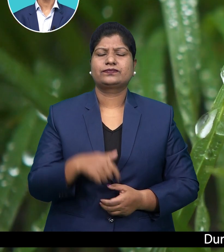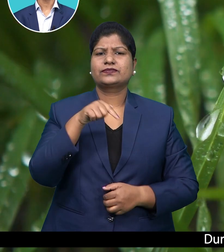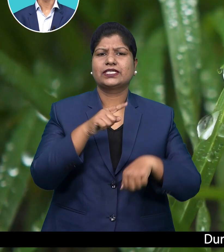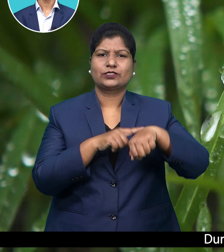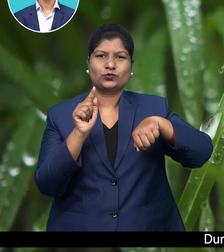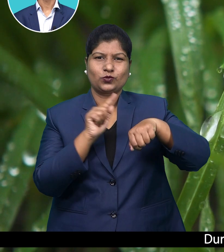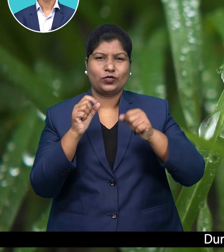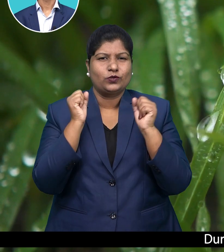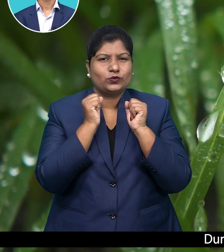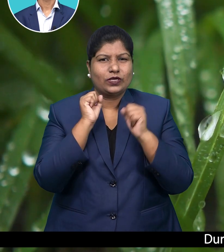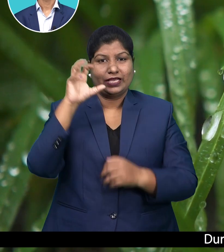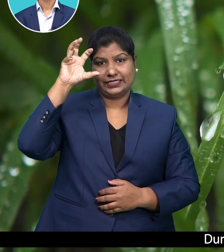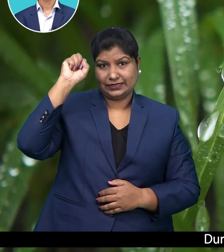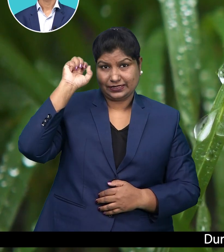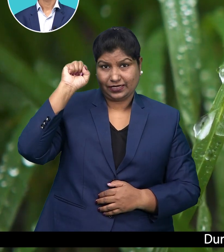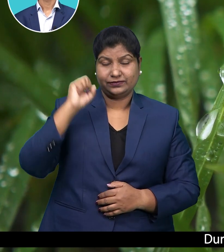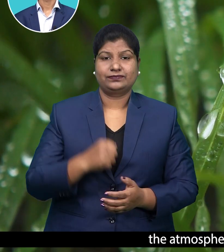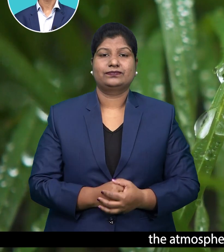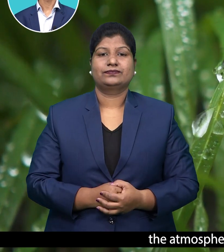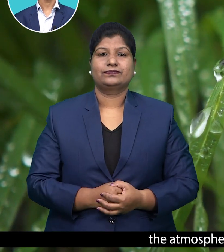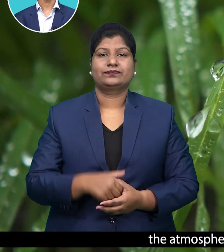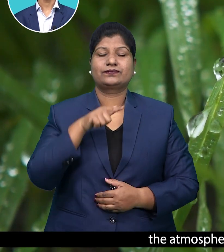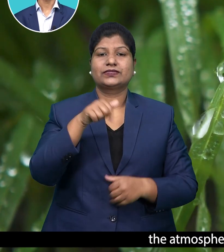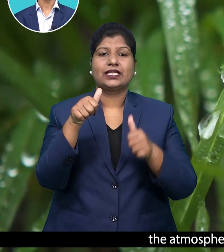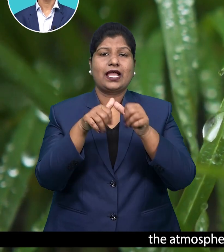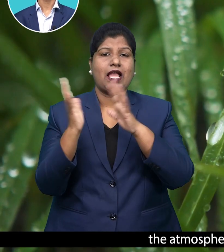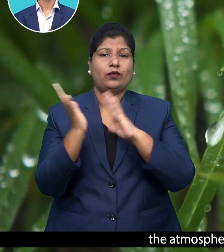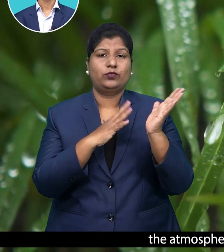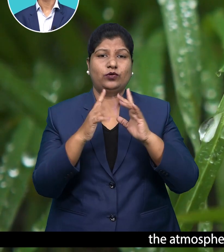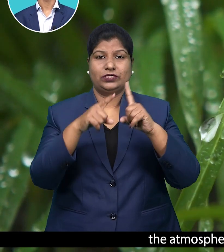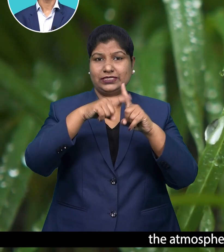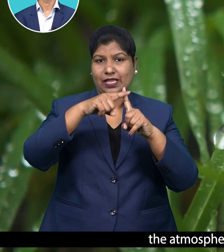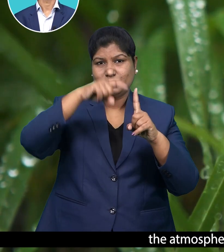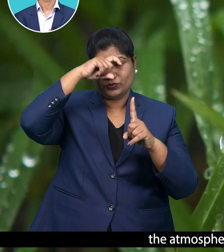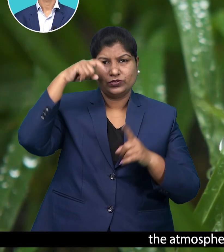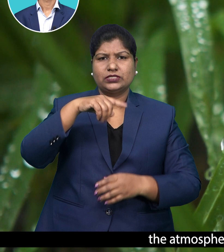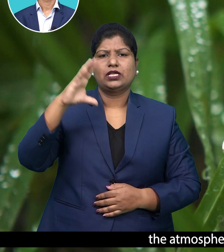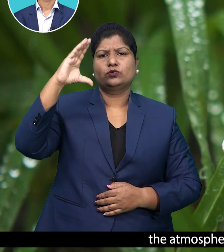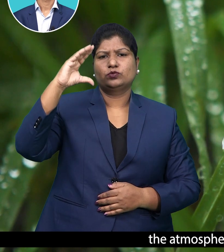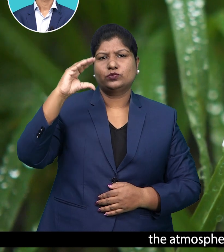During winter nights, the atmospheric temperature goes down.